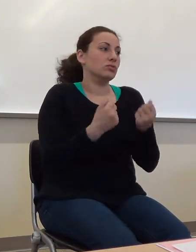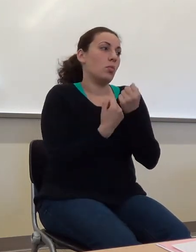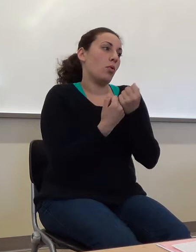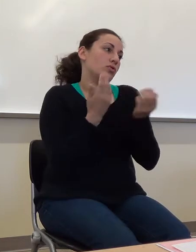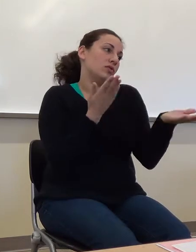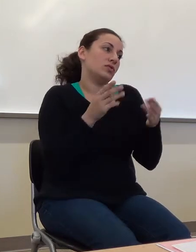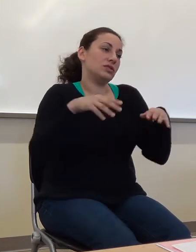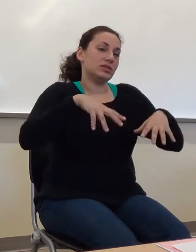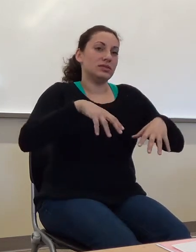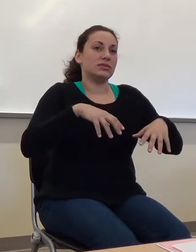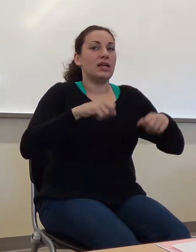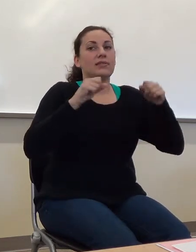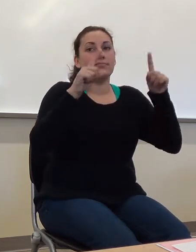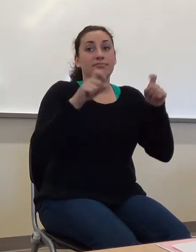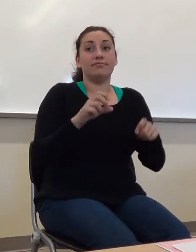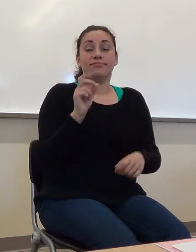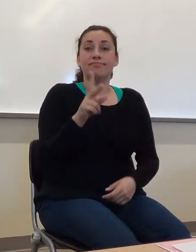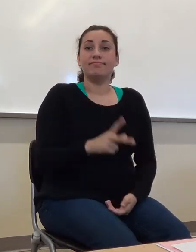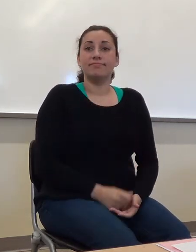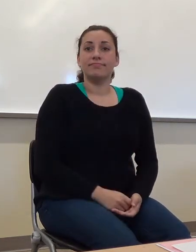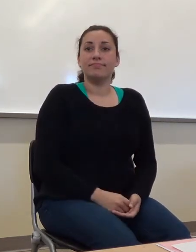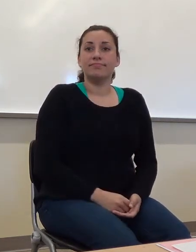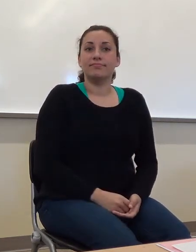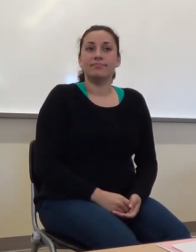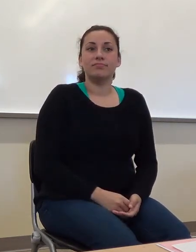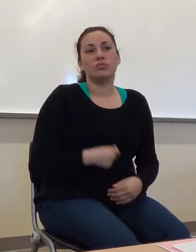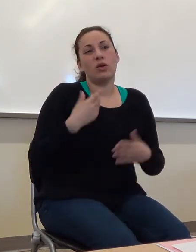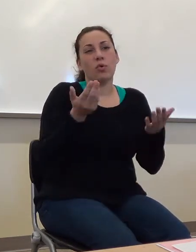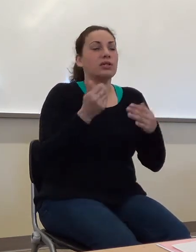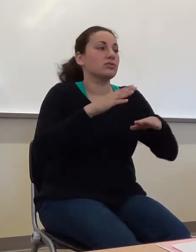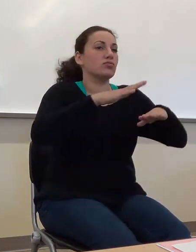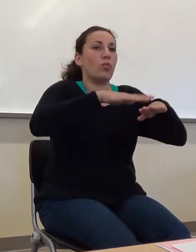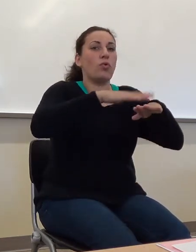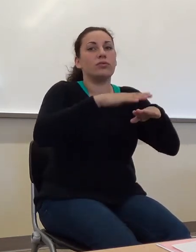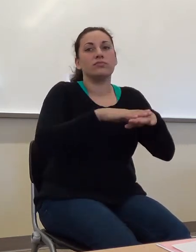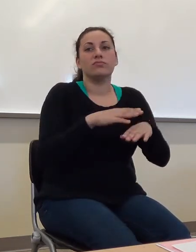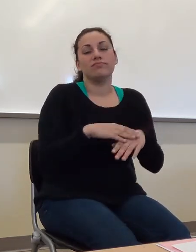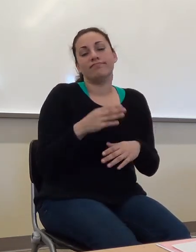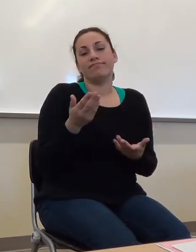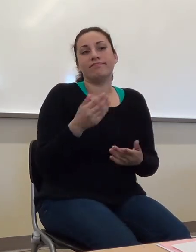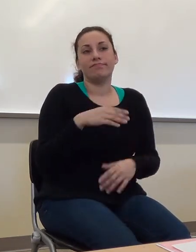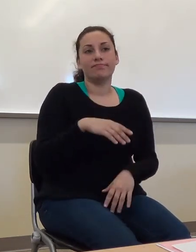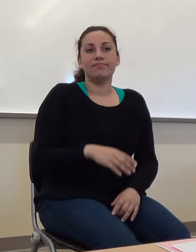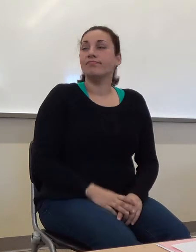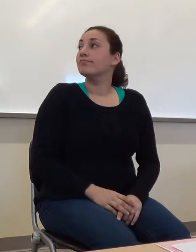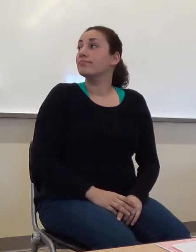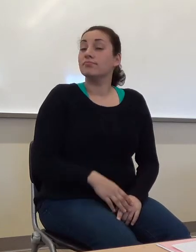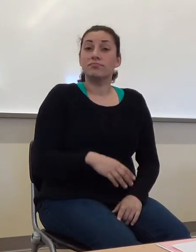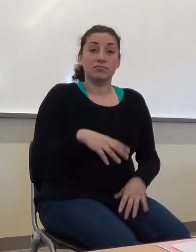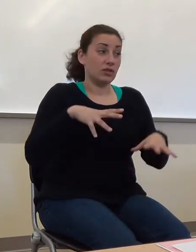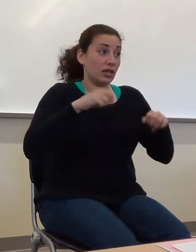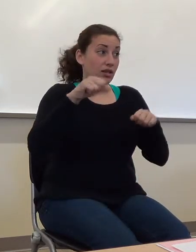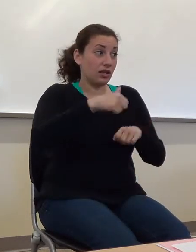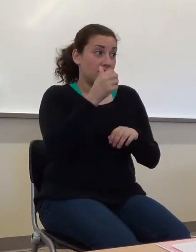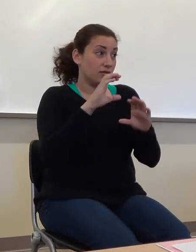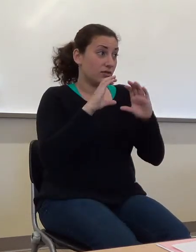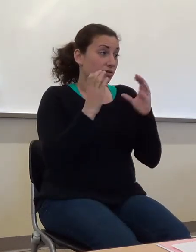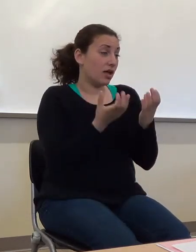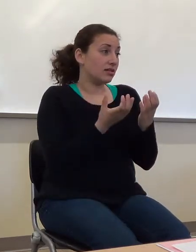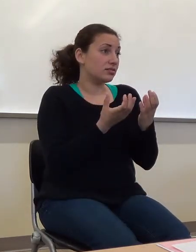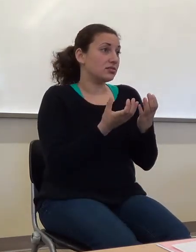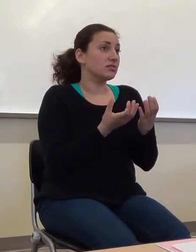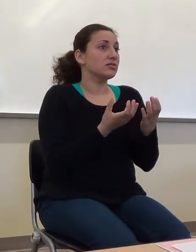know, next Tuesday, but I just want to kind of give people a heads up. If you're taking other classes, it's very likely